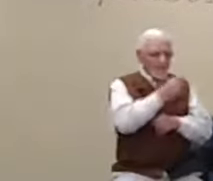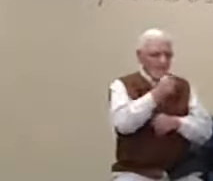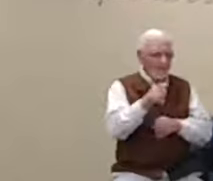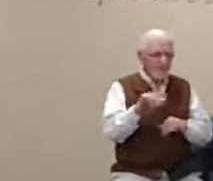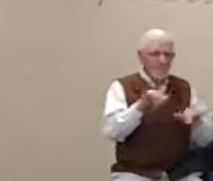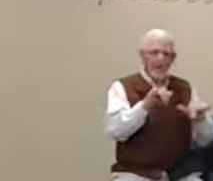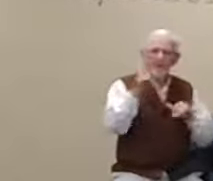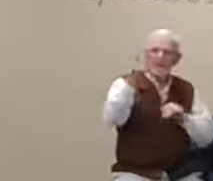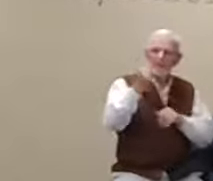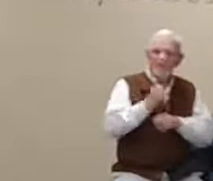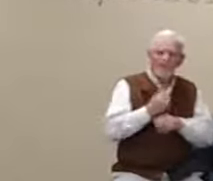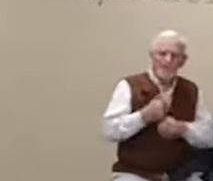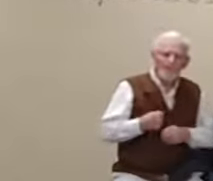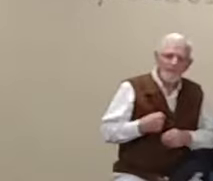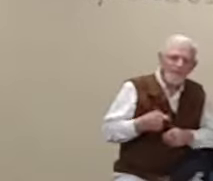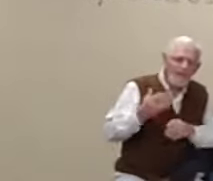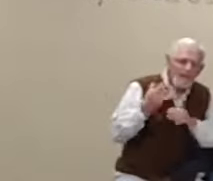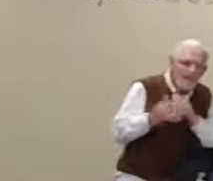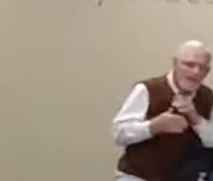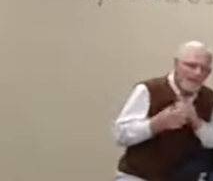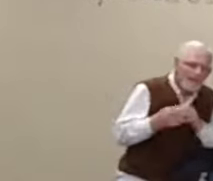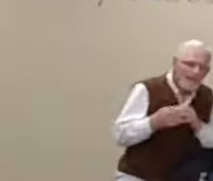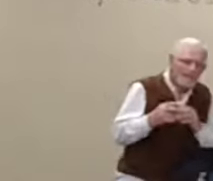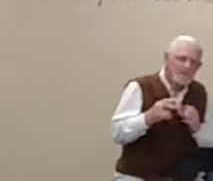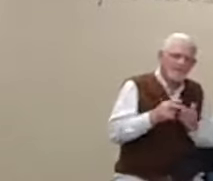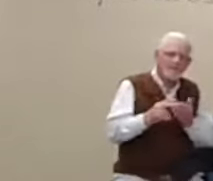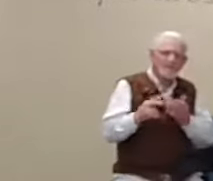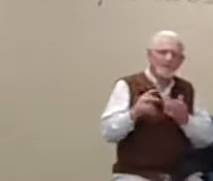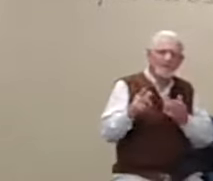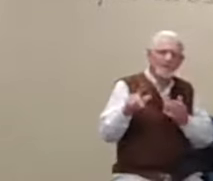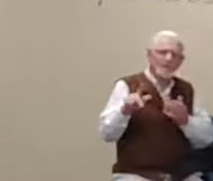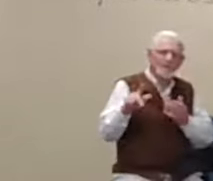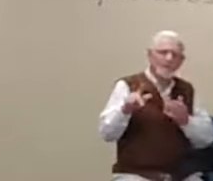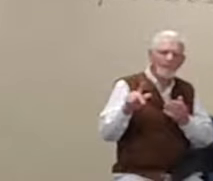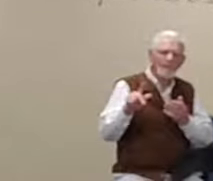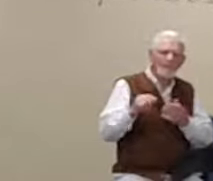me. Now, the end of verse 23 is an amazing verse to me.